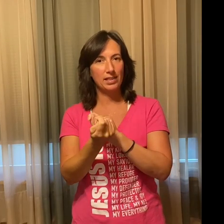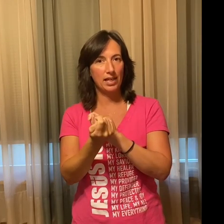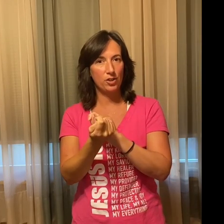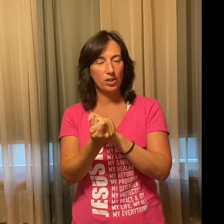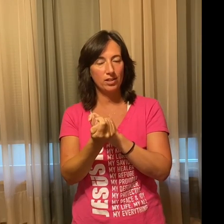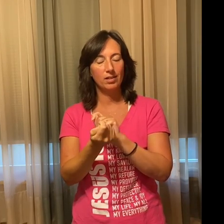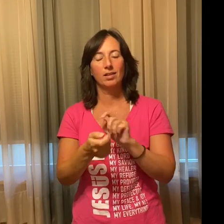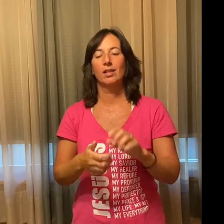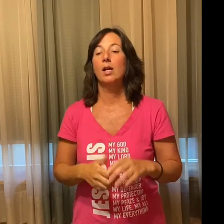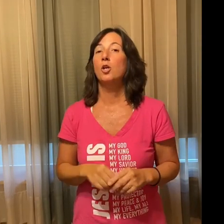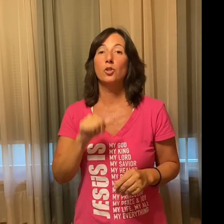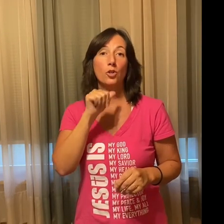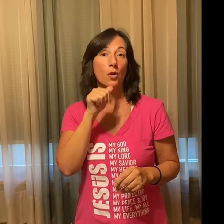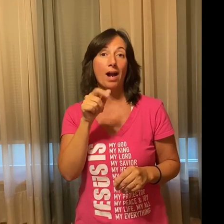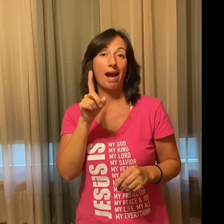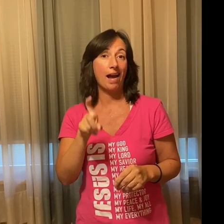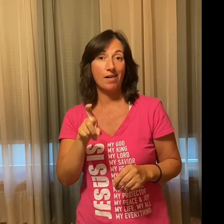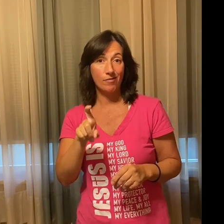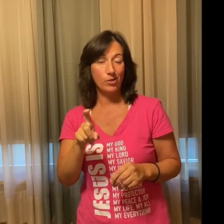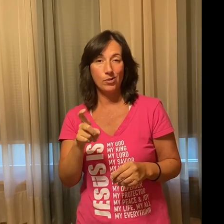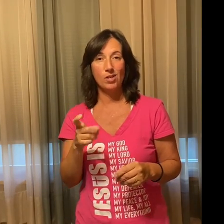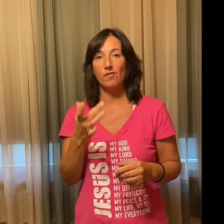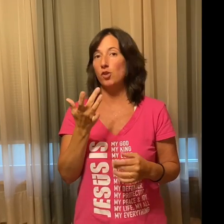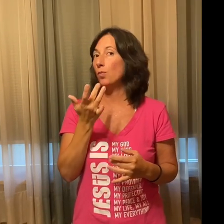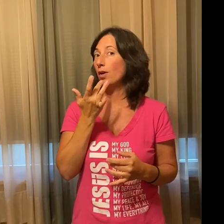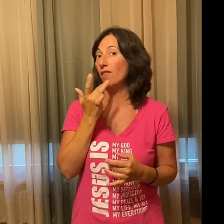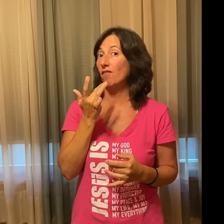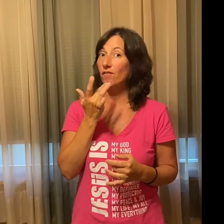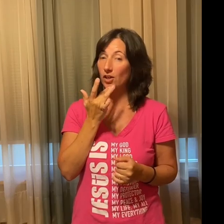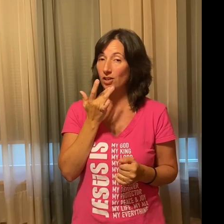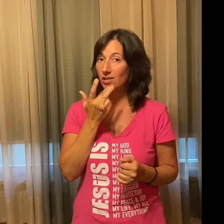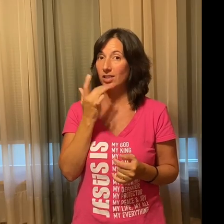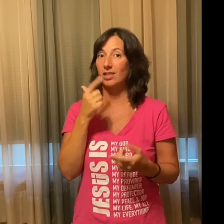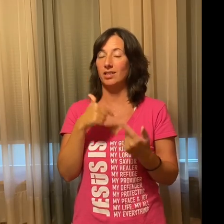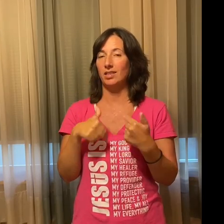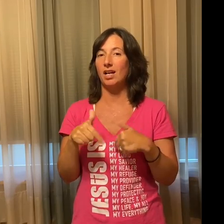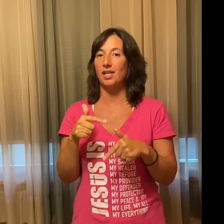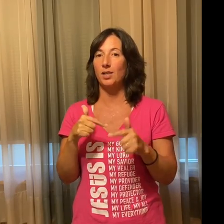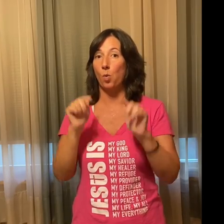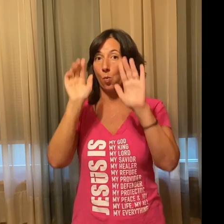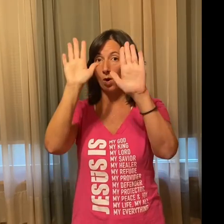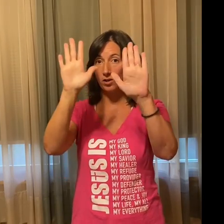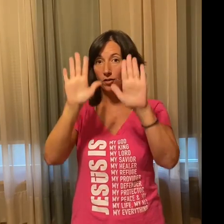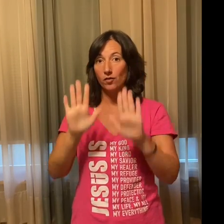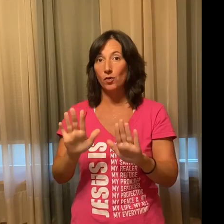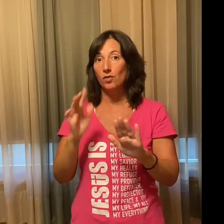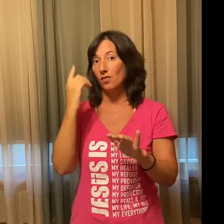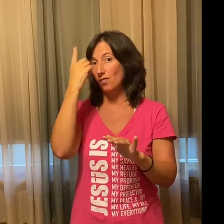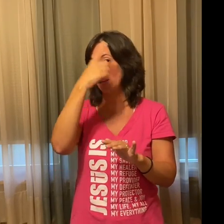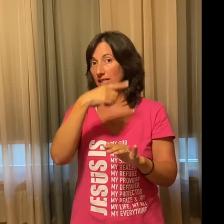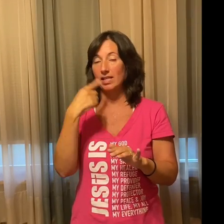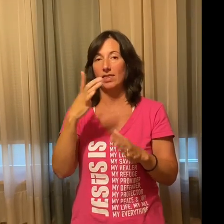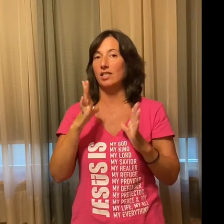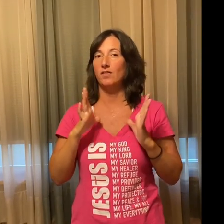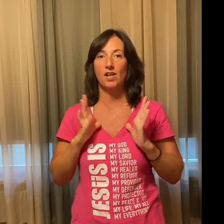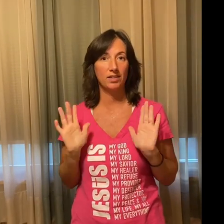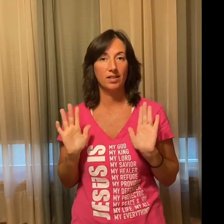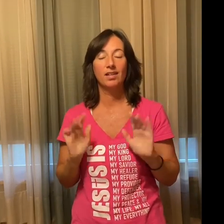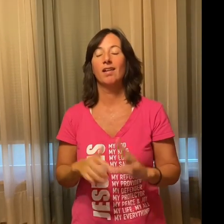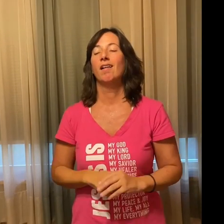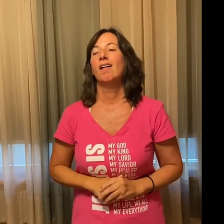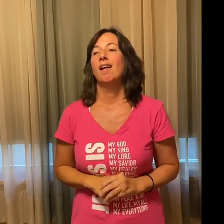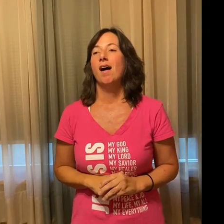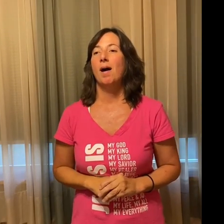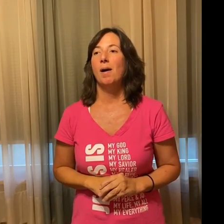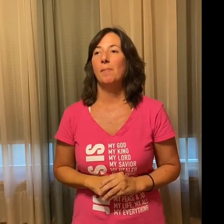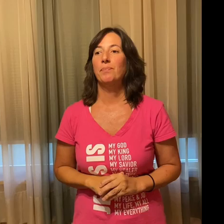the translation. You don't have to. If you prefer to sign wonderful face, that's fine.